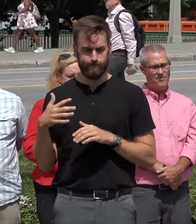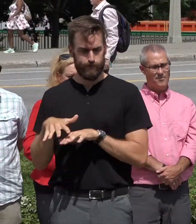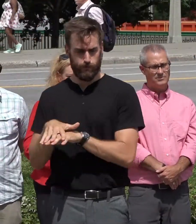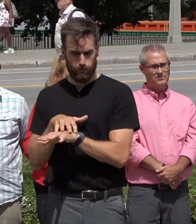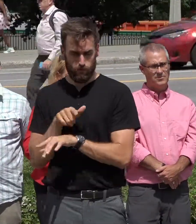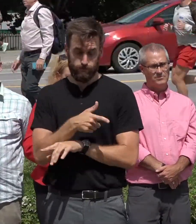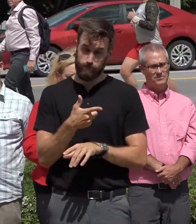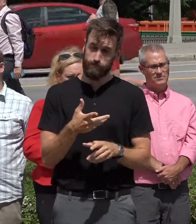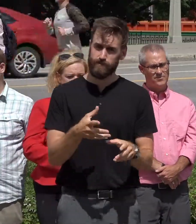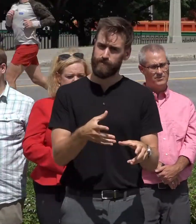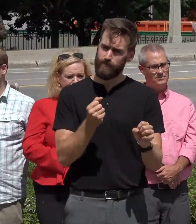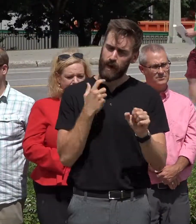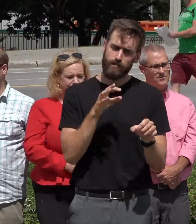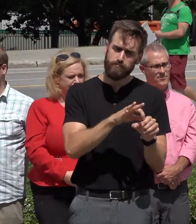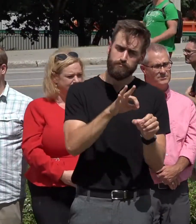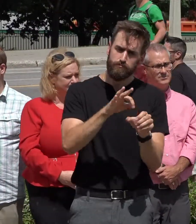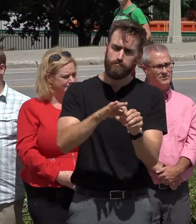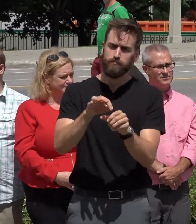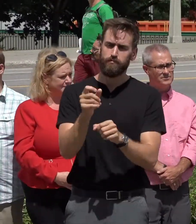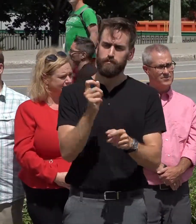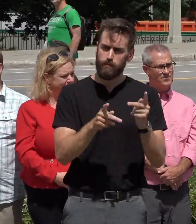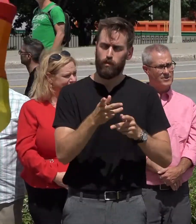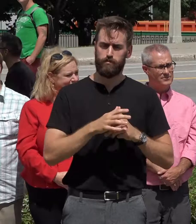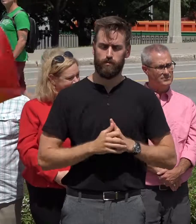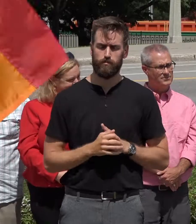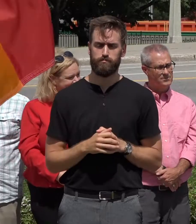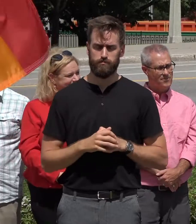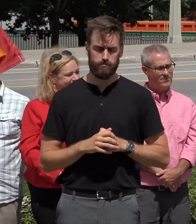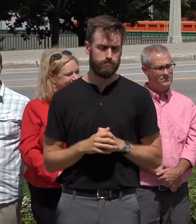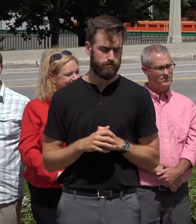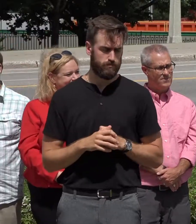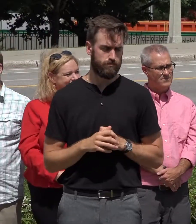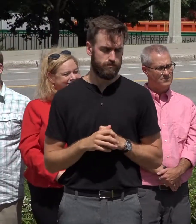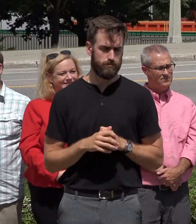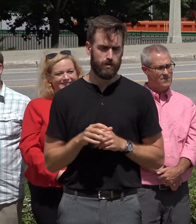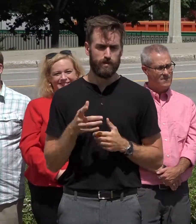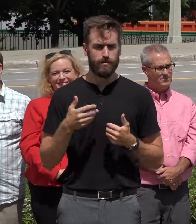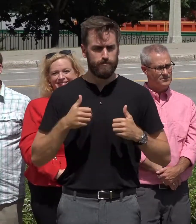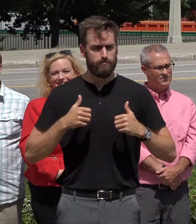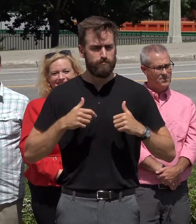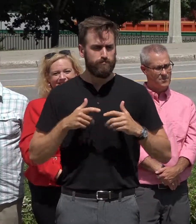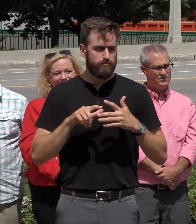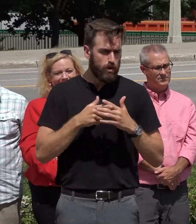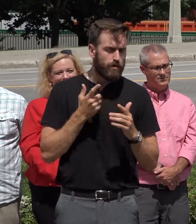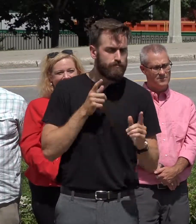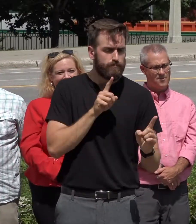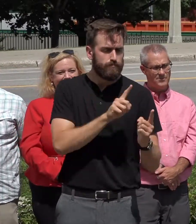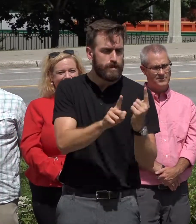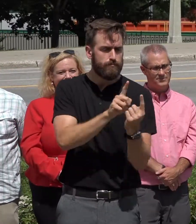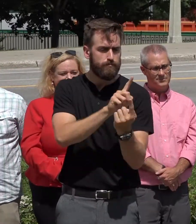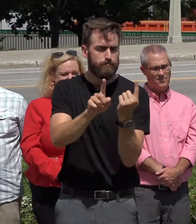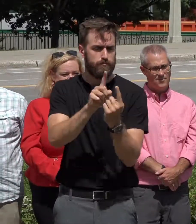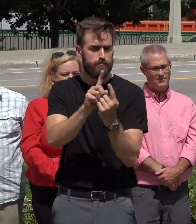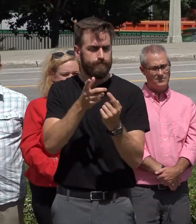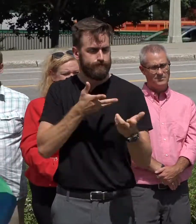and it got me thinking as I met people and started to have these conversations that it is